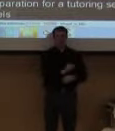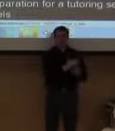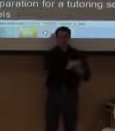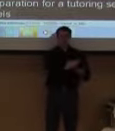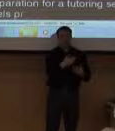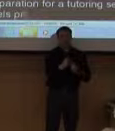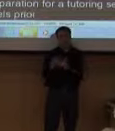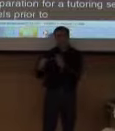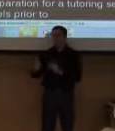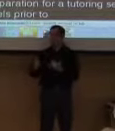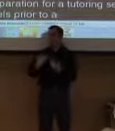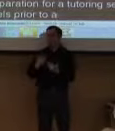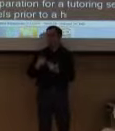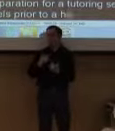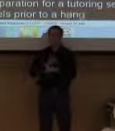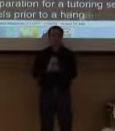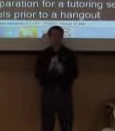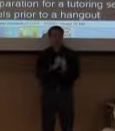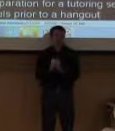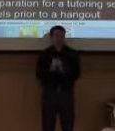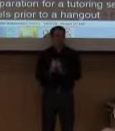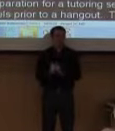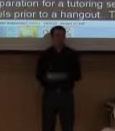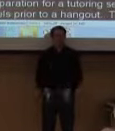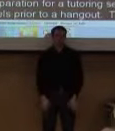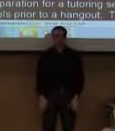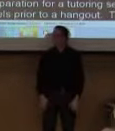student, it's easy to collaborate.